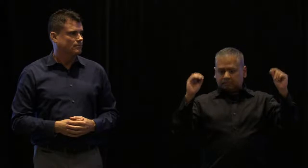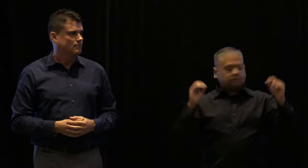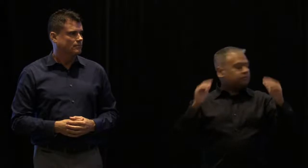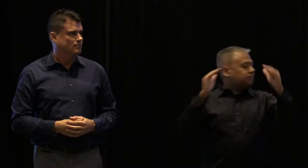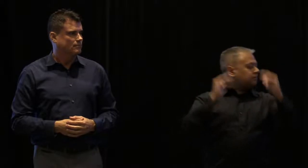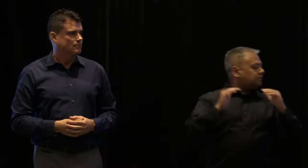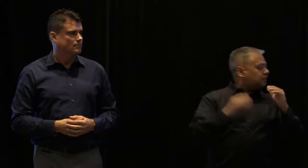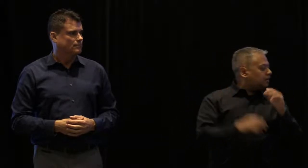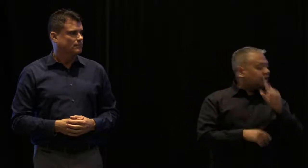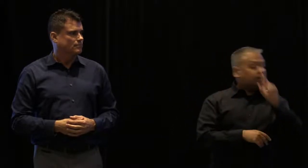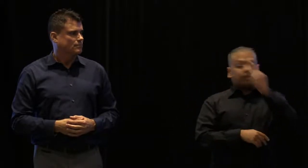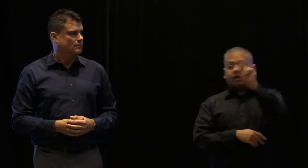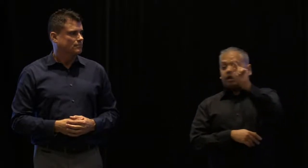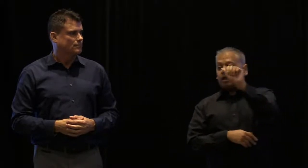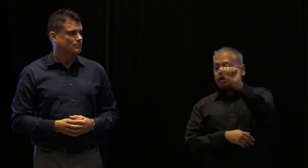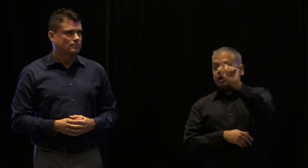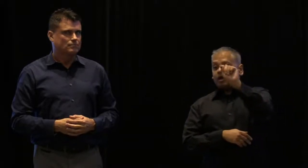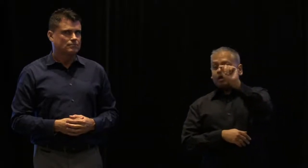which is signed like this.